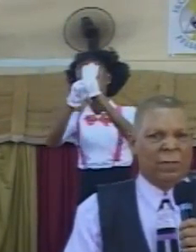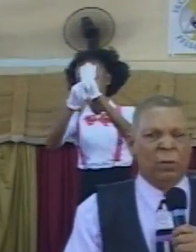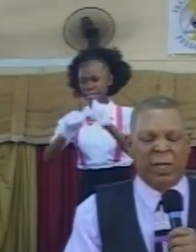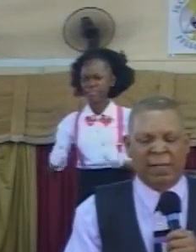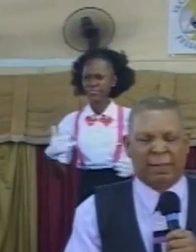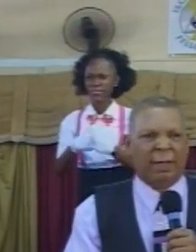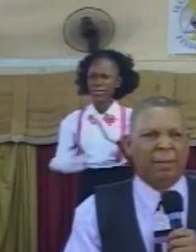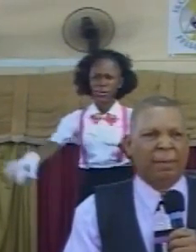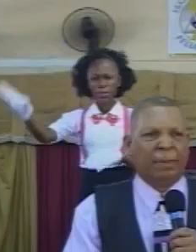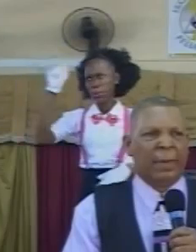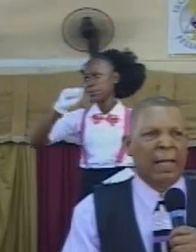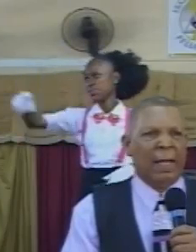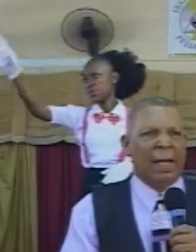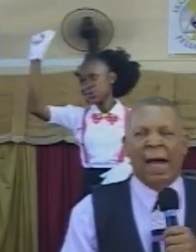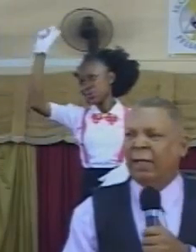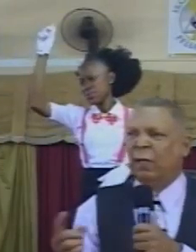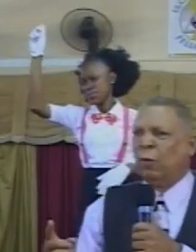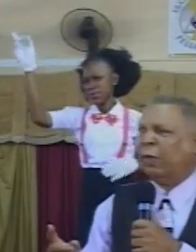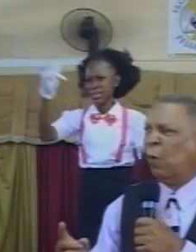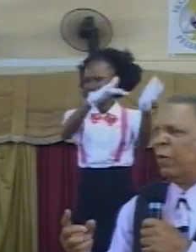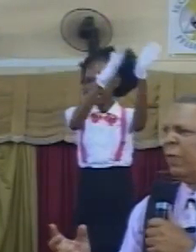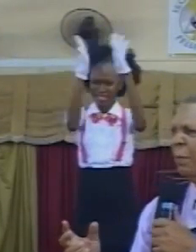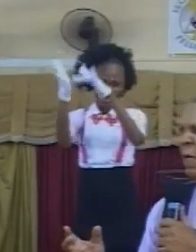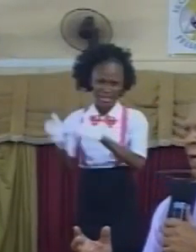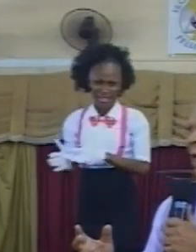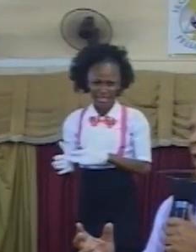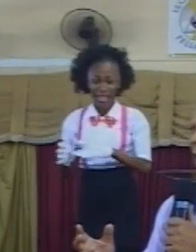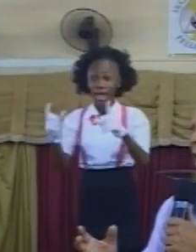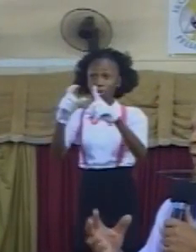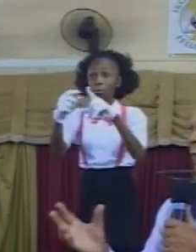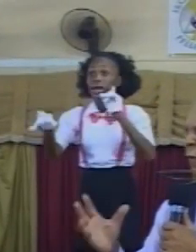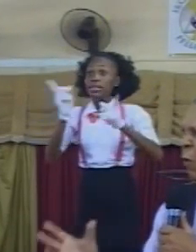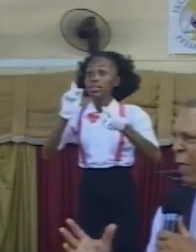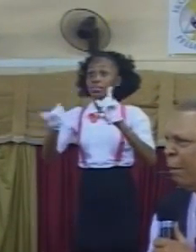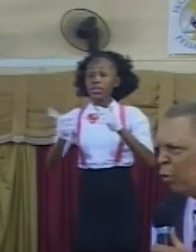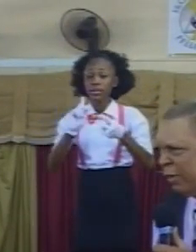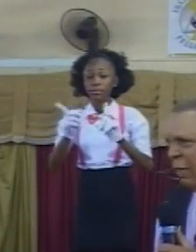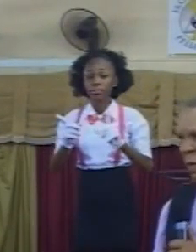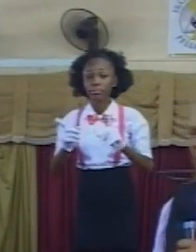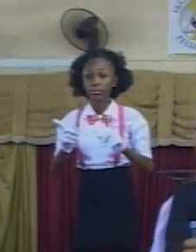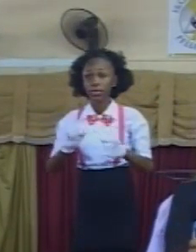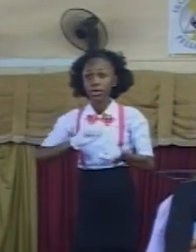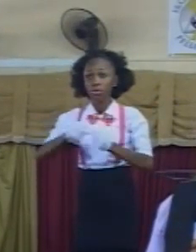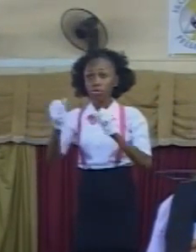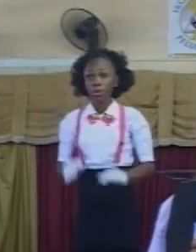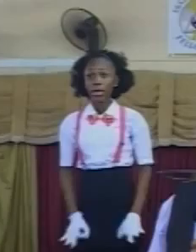It was you, Jesus. And you know, the words you speak are so important.